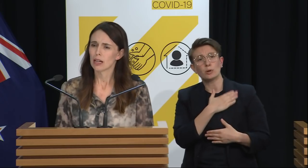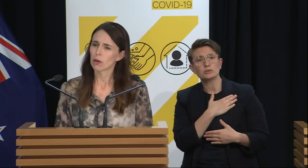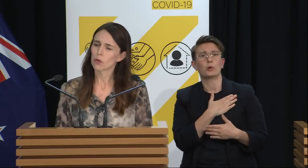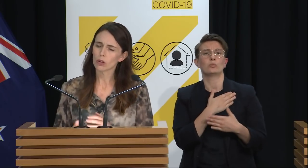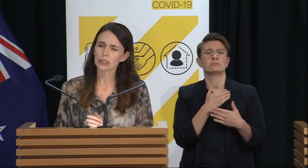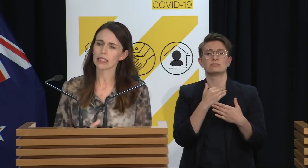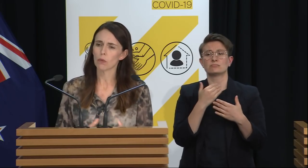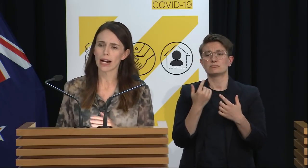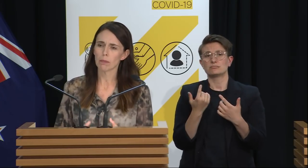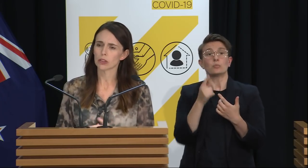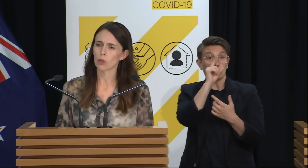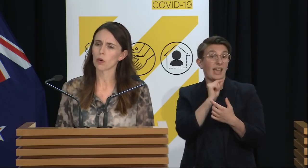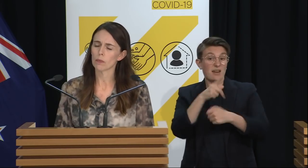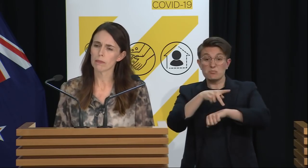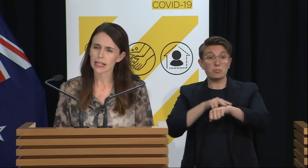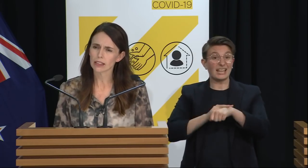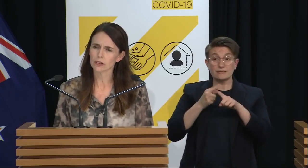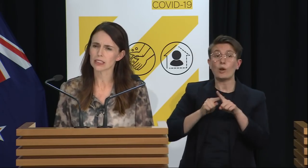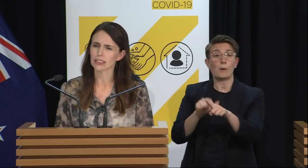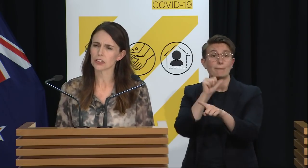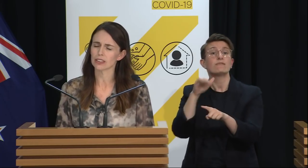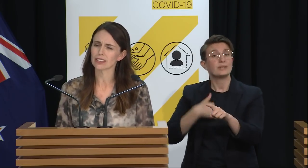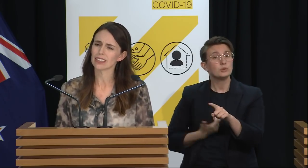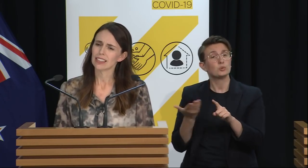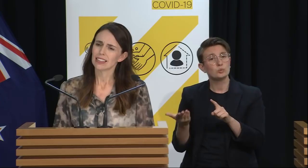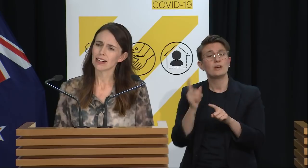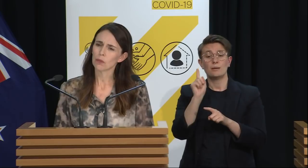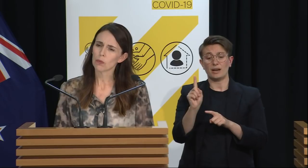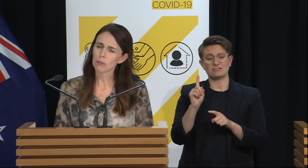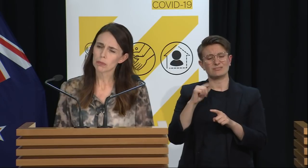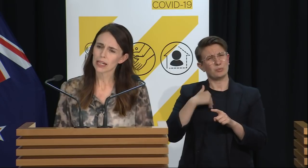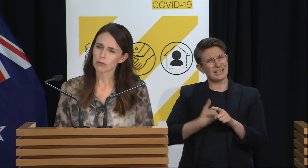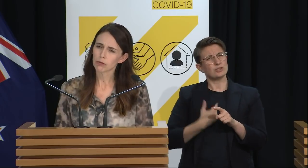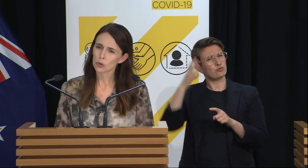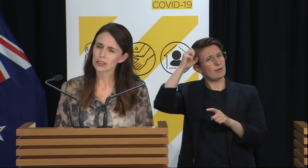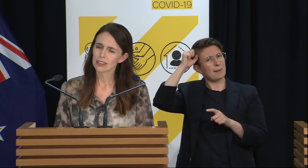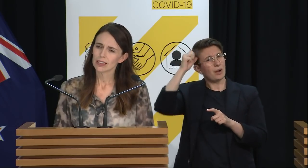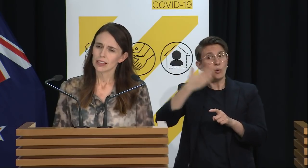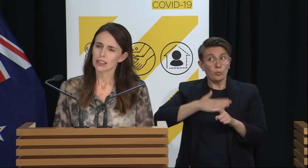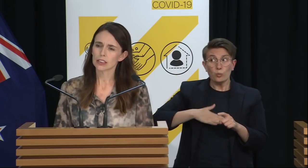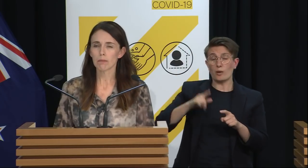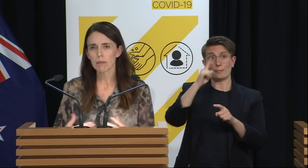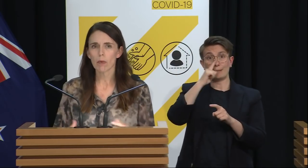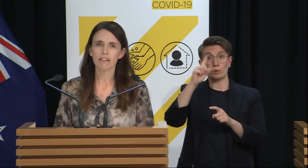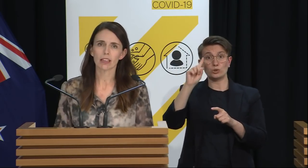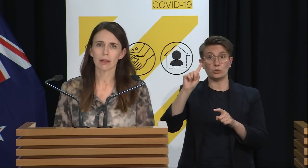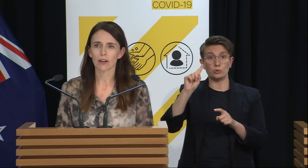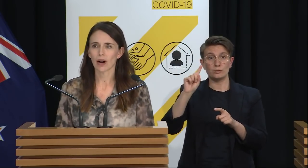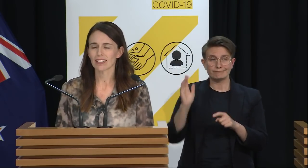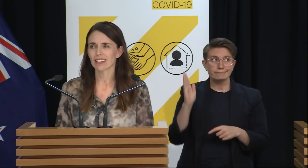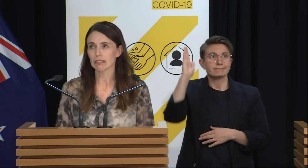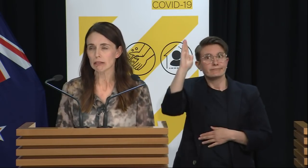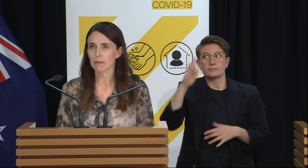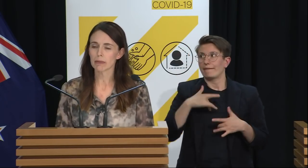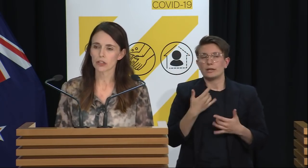to, but we'll constantly weigh up as well when we're making those decisions that we want people to come forward. Some people might feel a bit